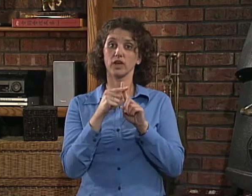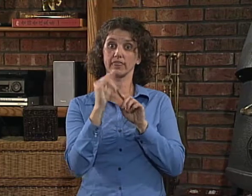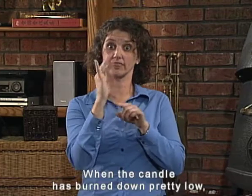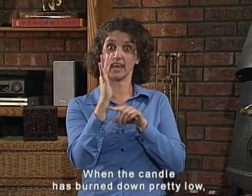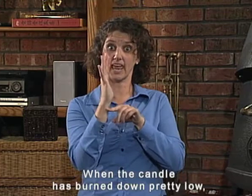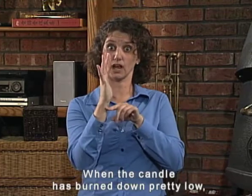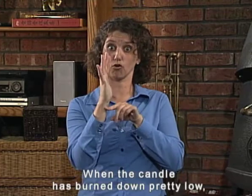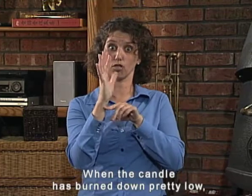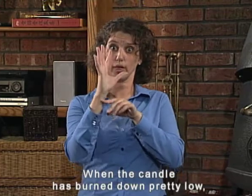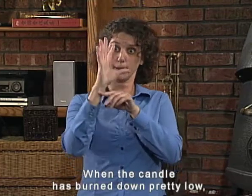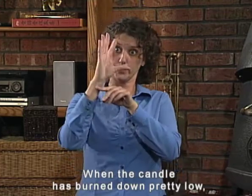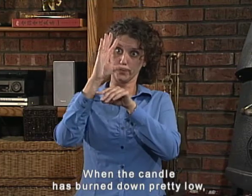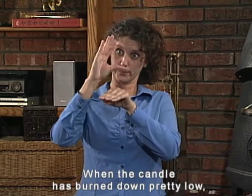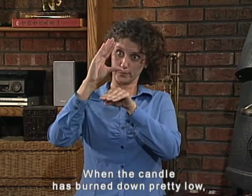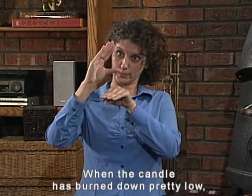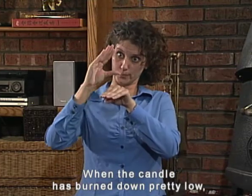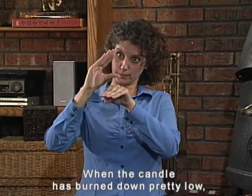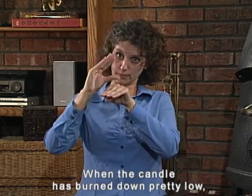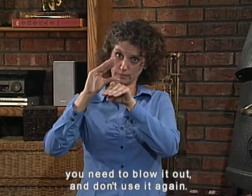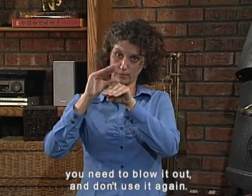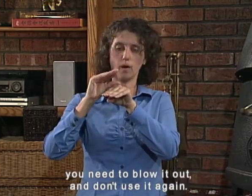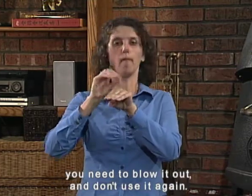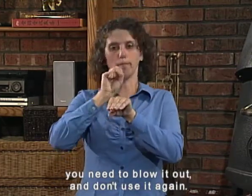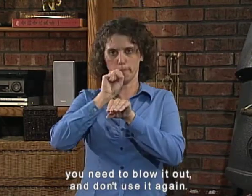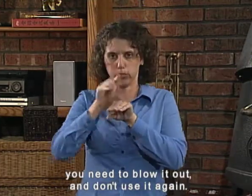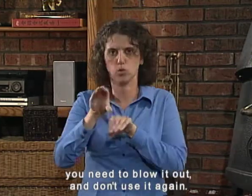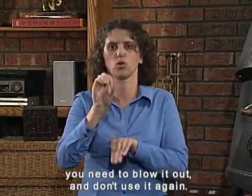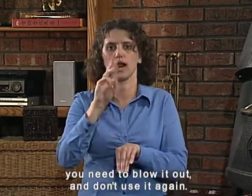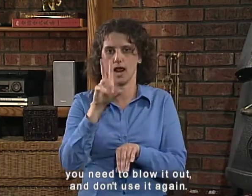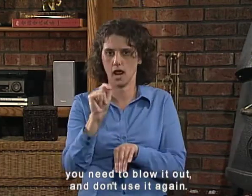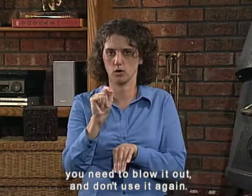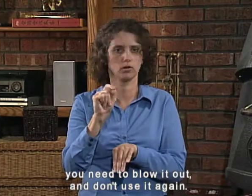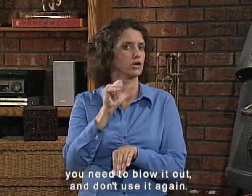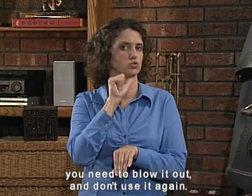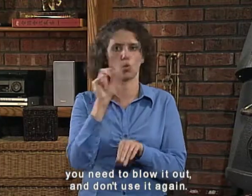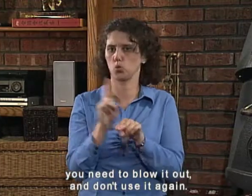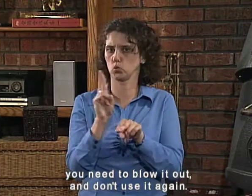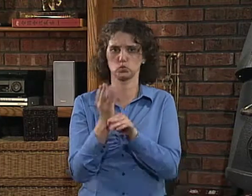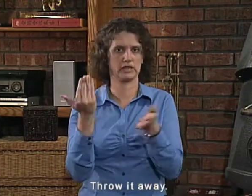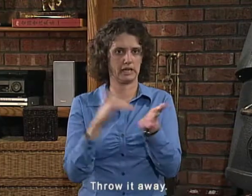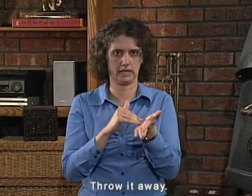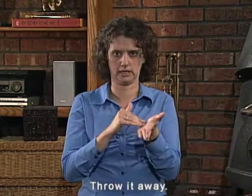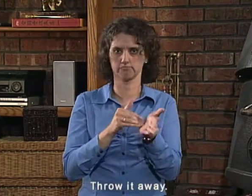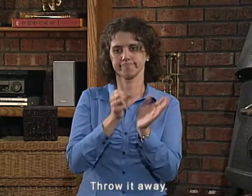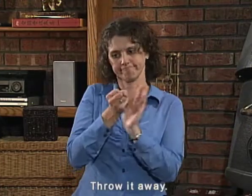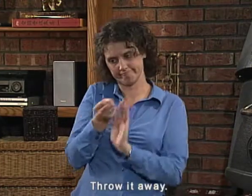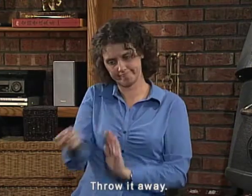When the candle has burned down pretty low, you need to blow it out and don't use it again. Throw it away.